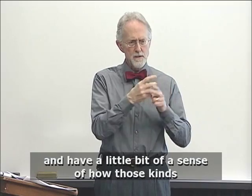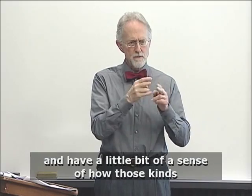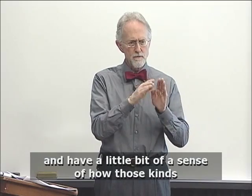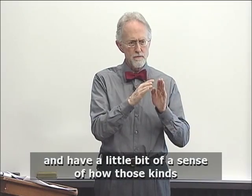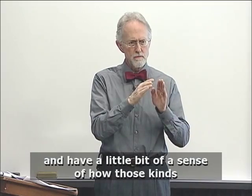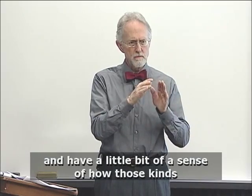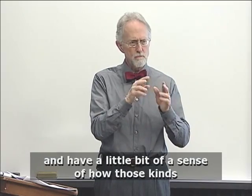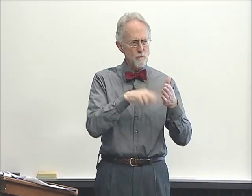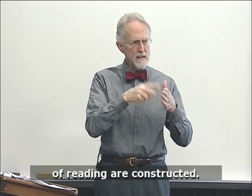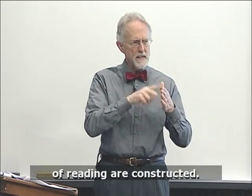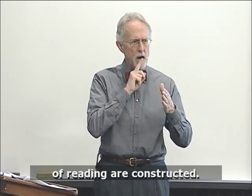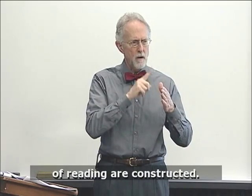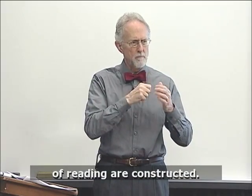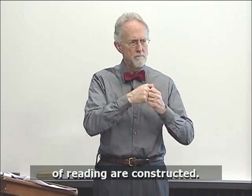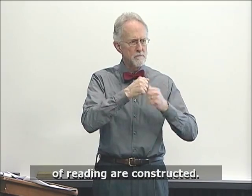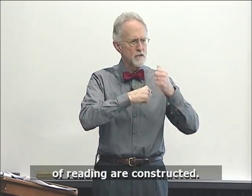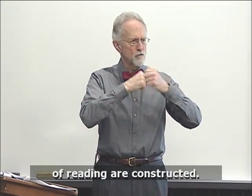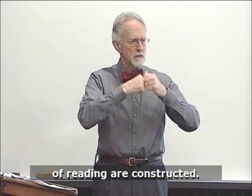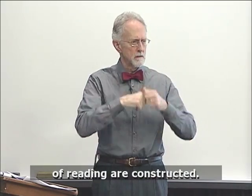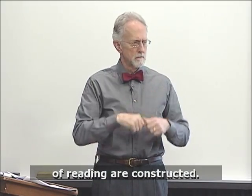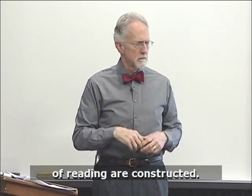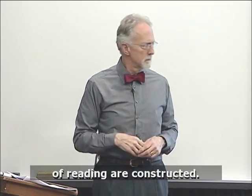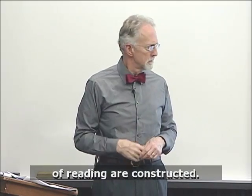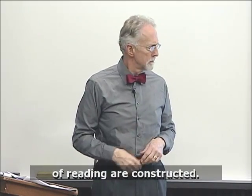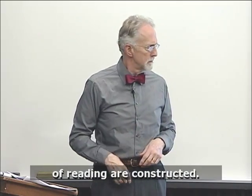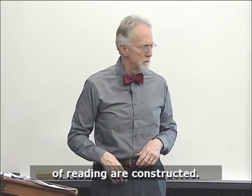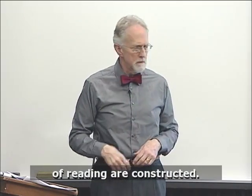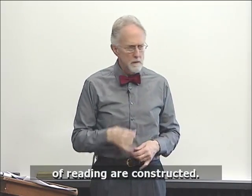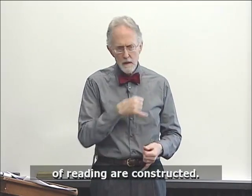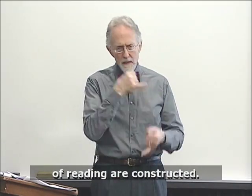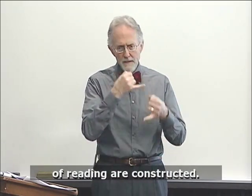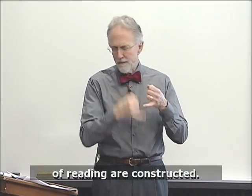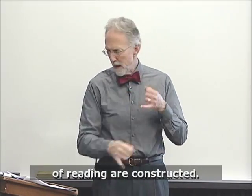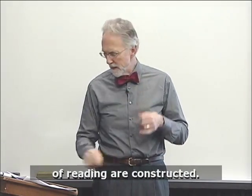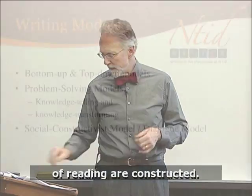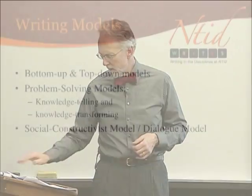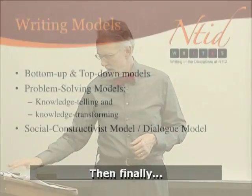of reading are constructed. Then finally,